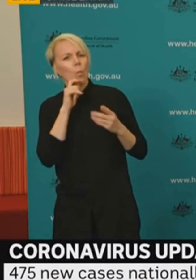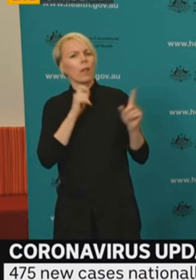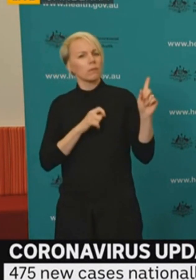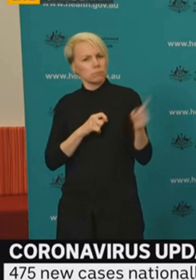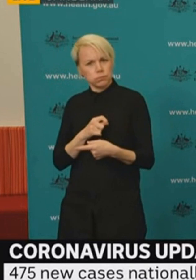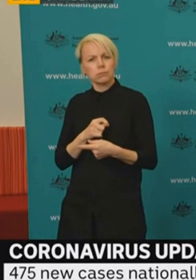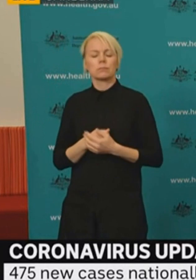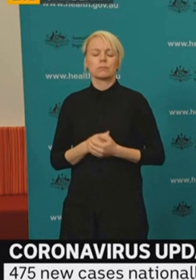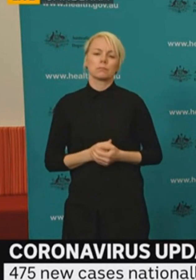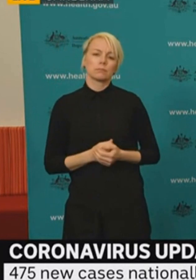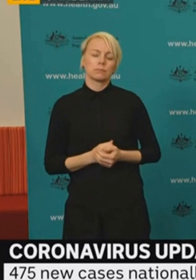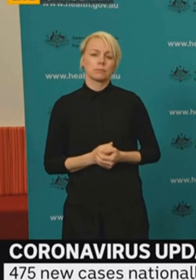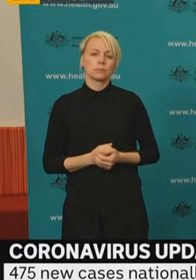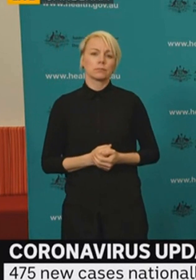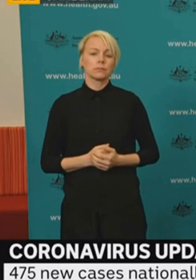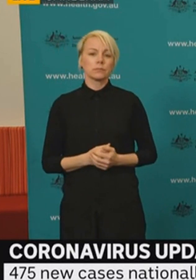them.